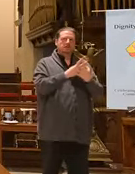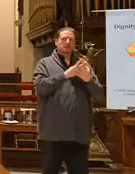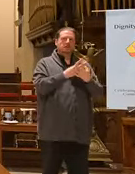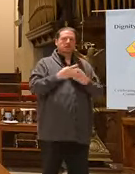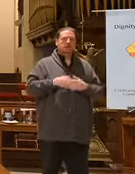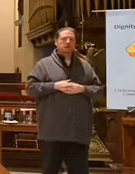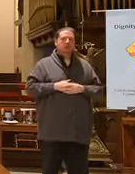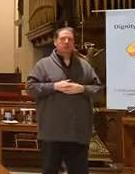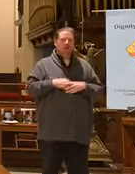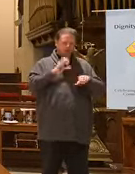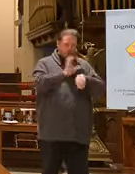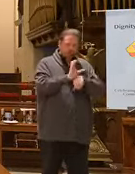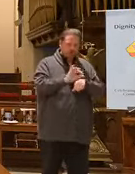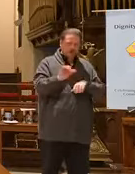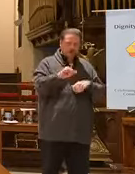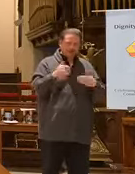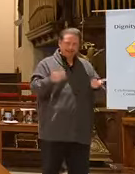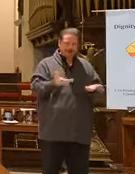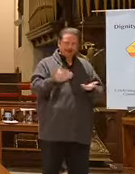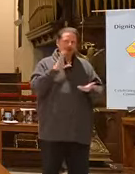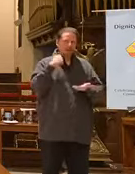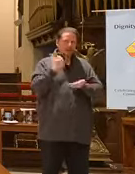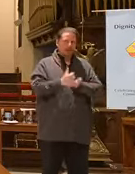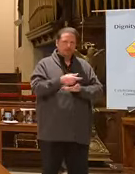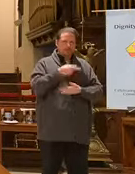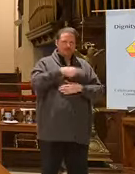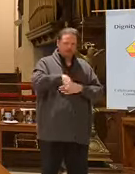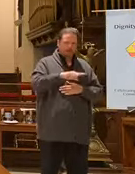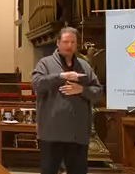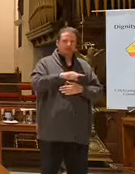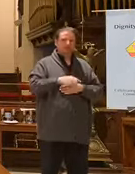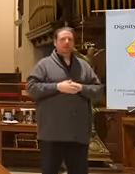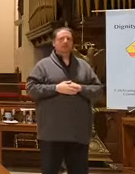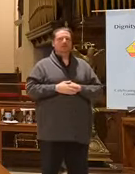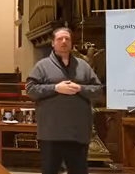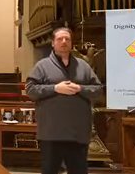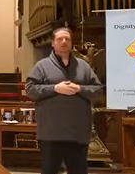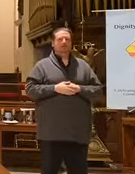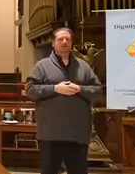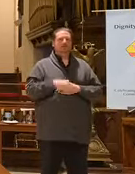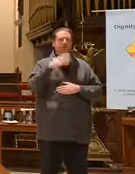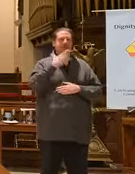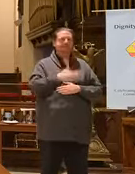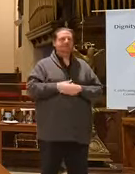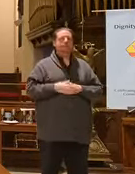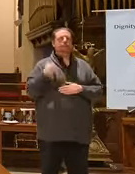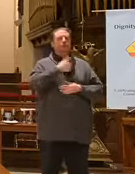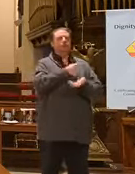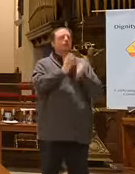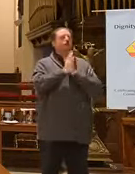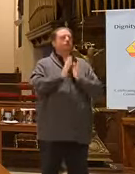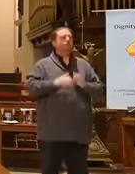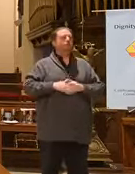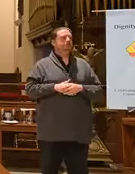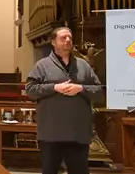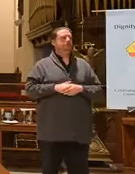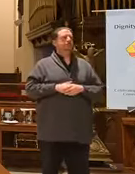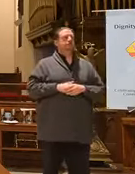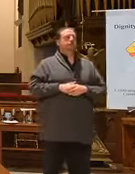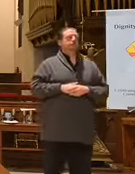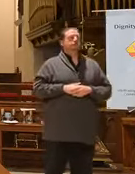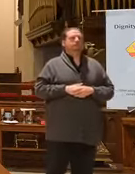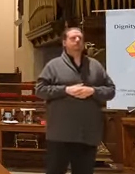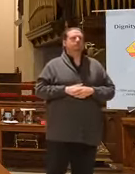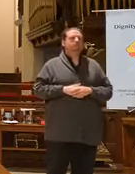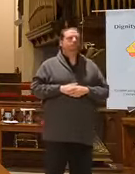Thank you. pray. God, receive